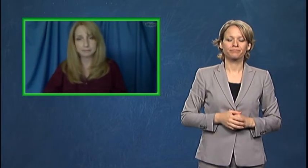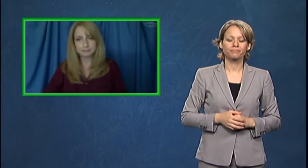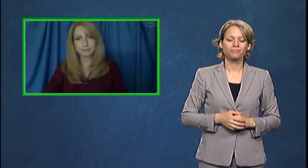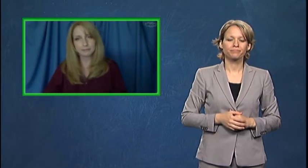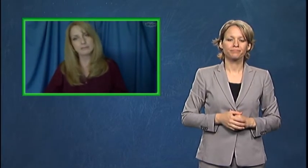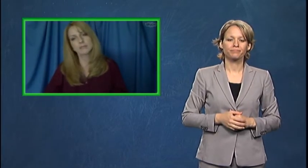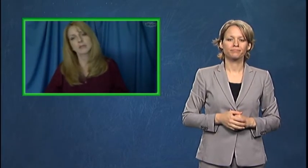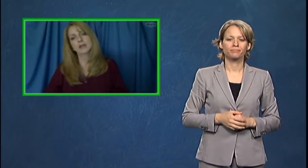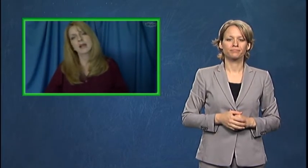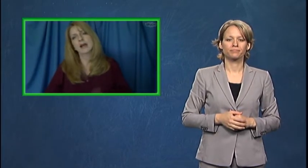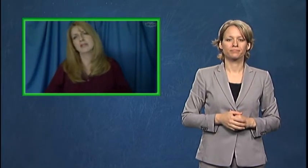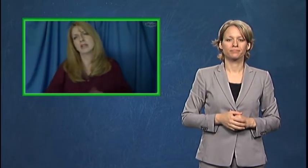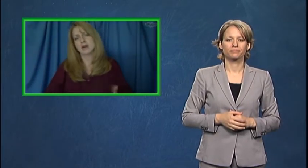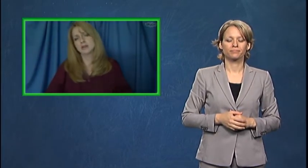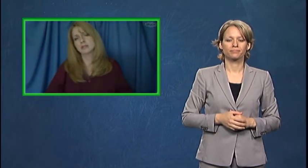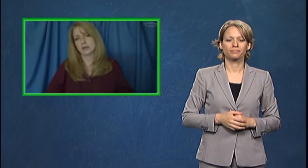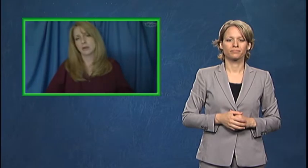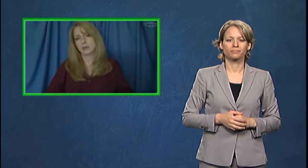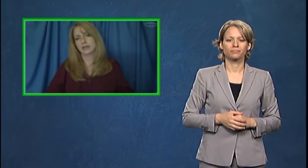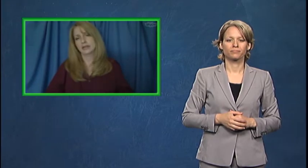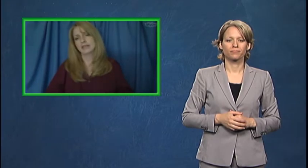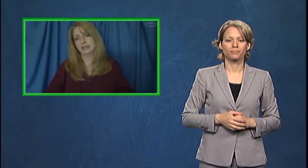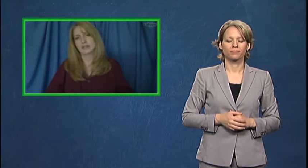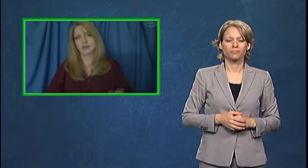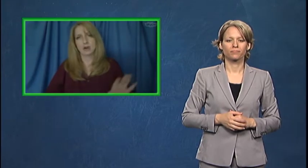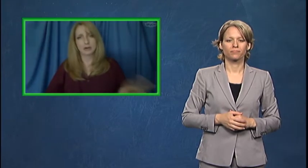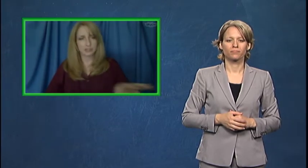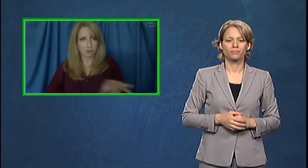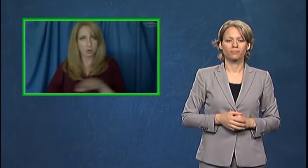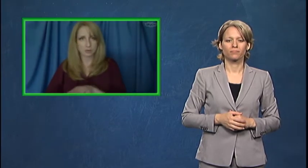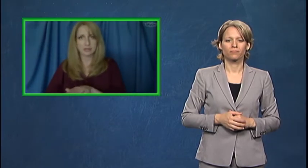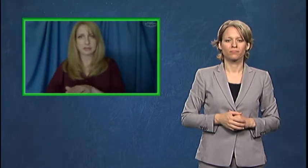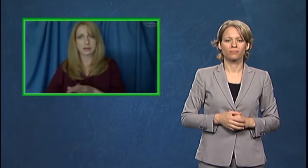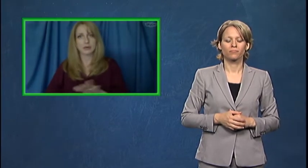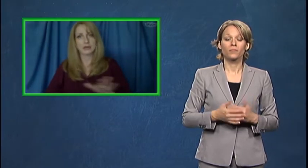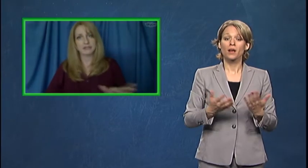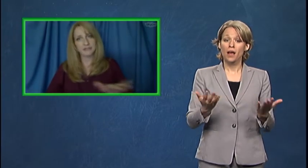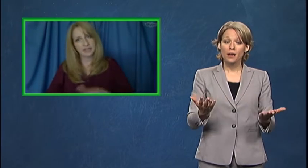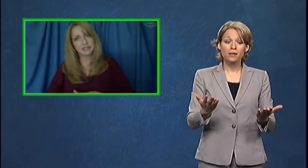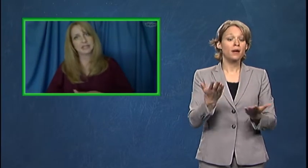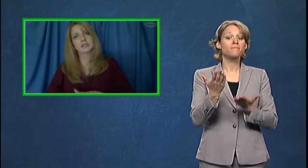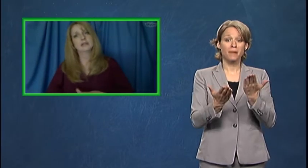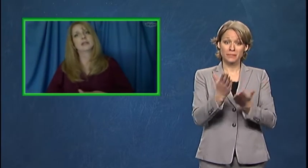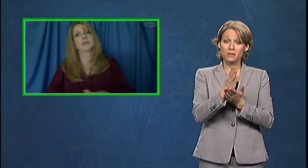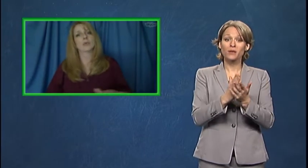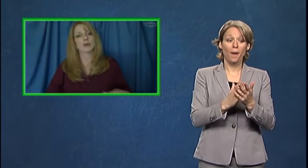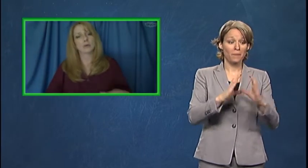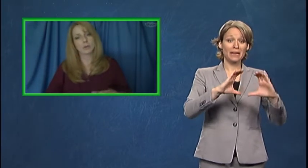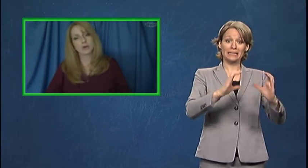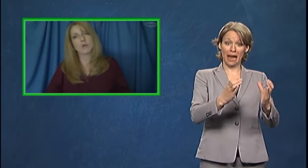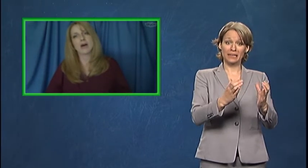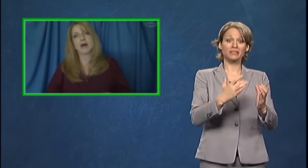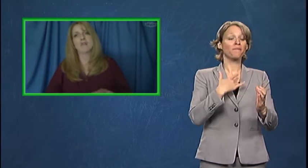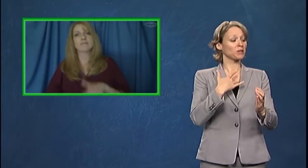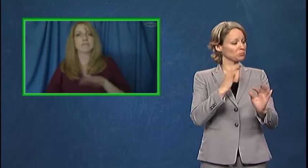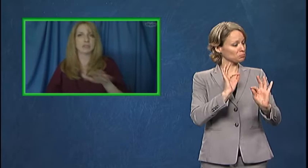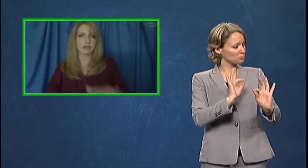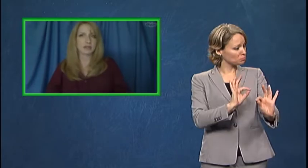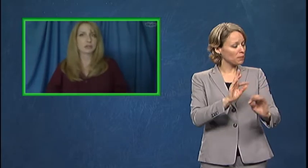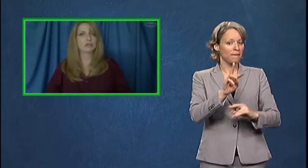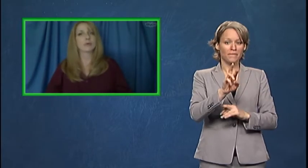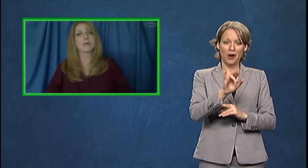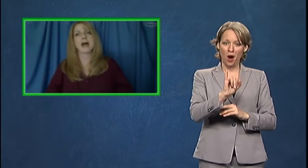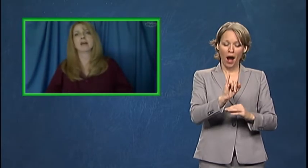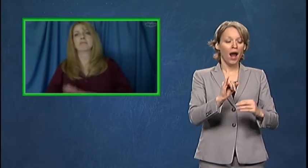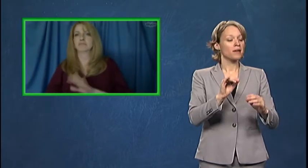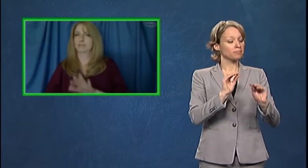line. And then also, even if there are some courses that are going to fit, where it will work well, their